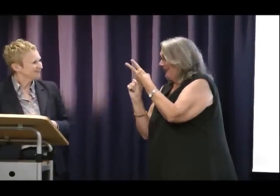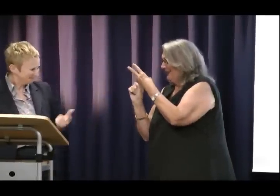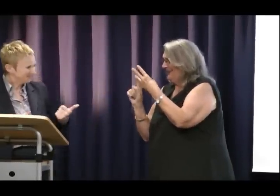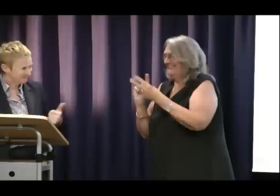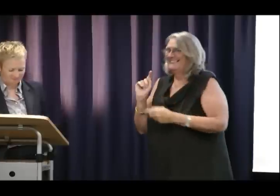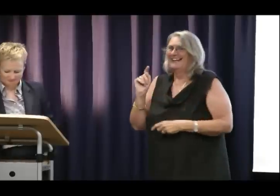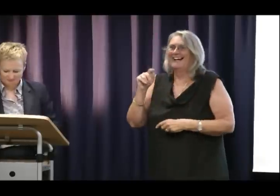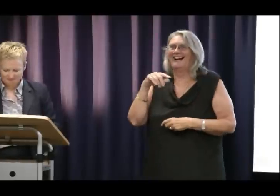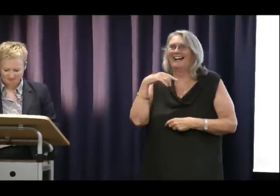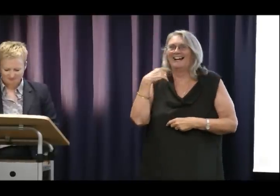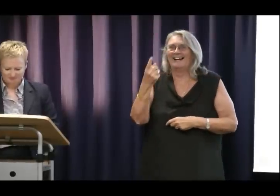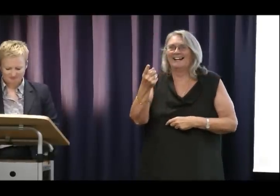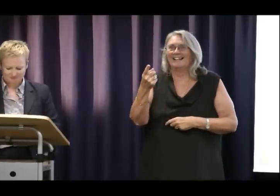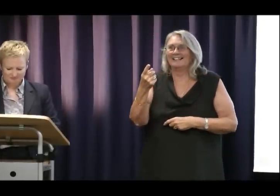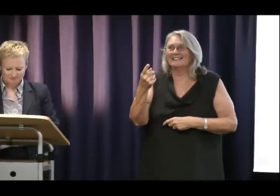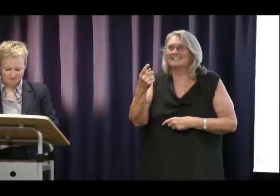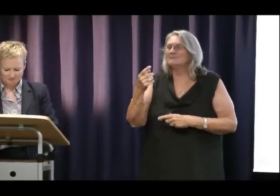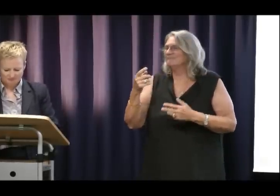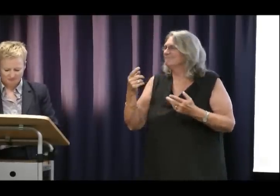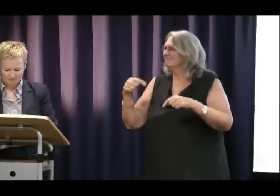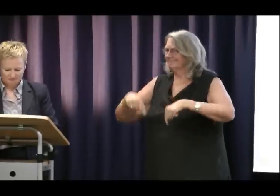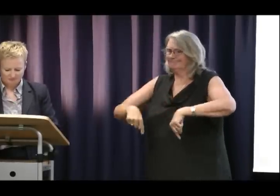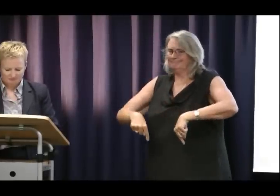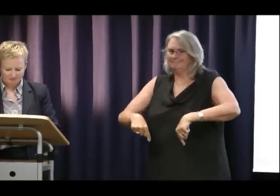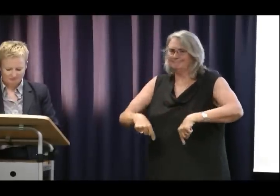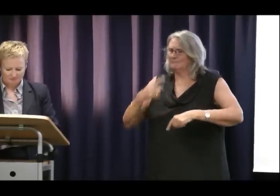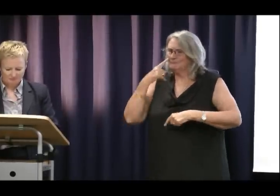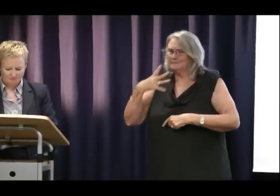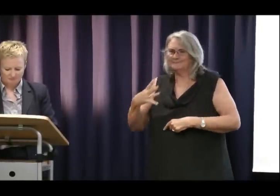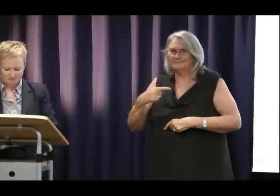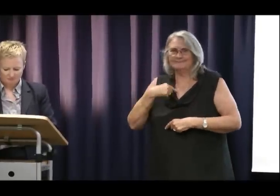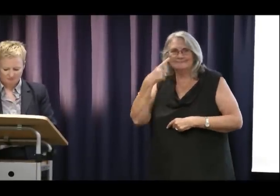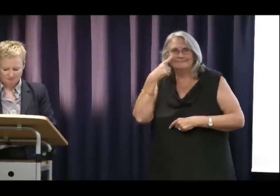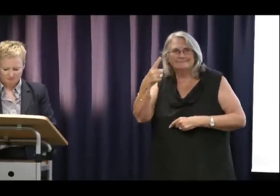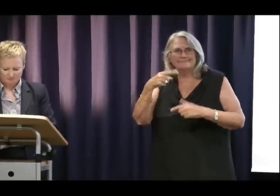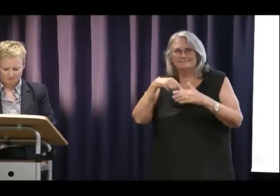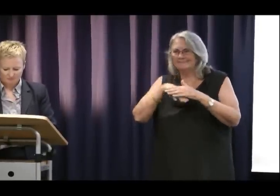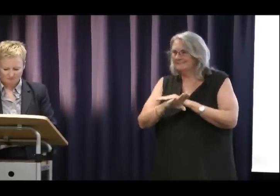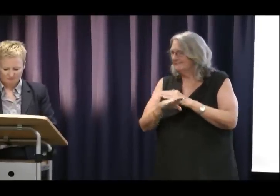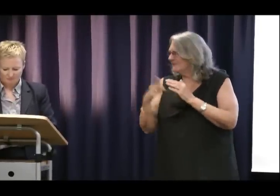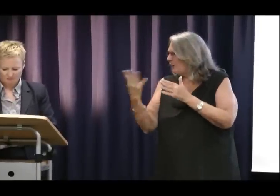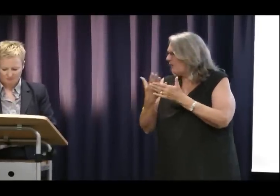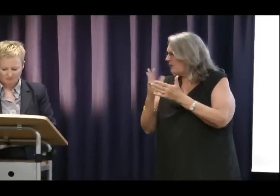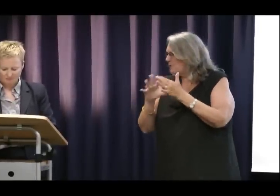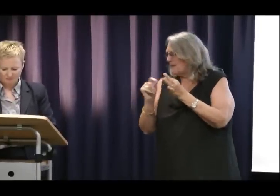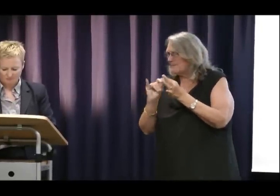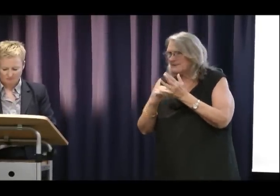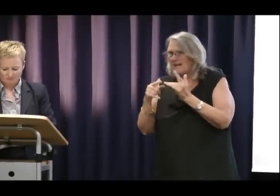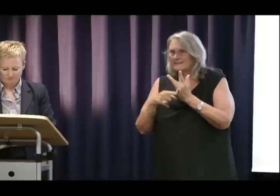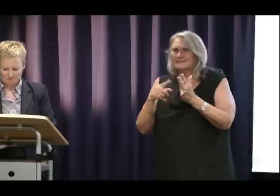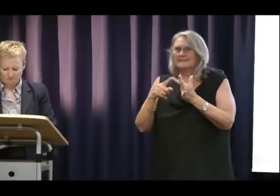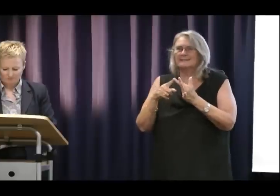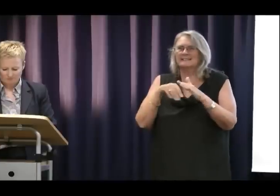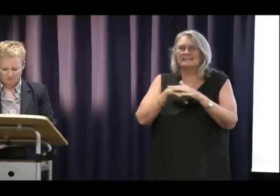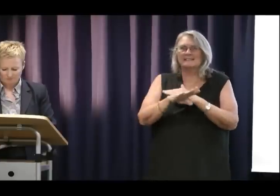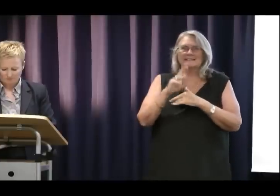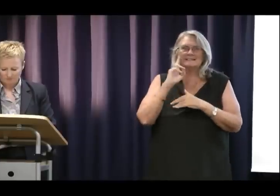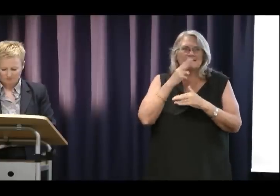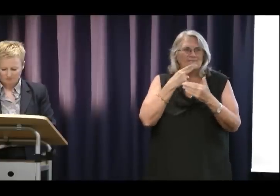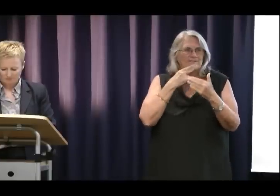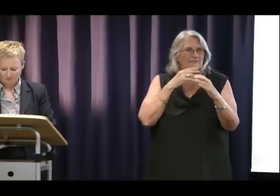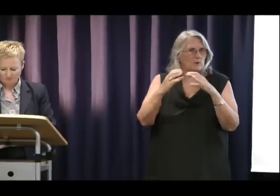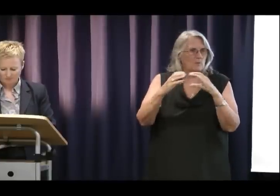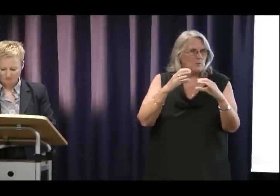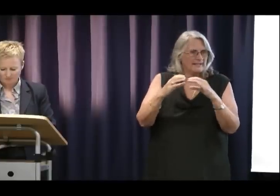But second part of that question, or third part of the question is this building, I saw on the